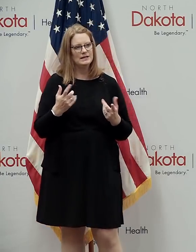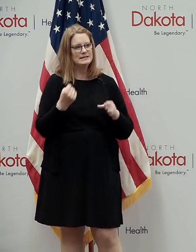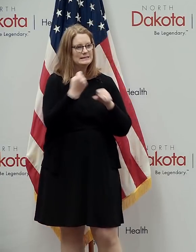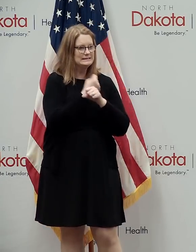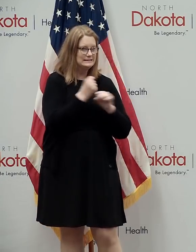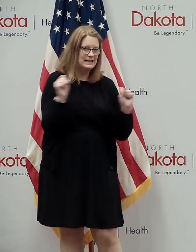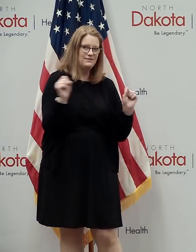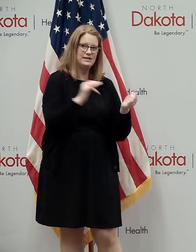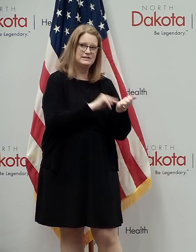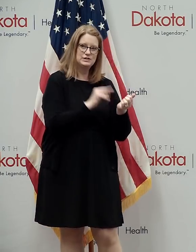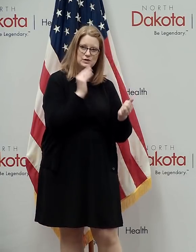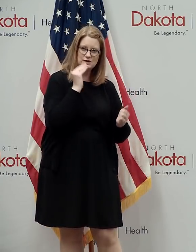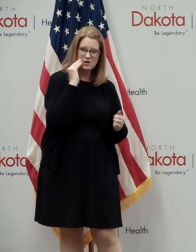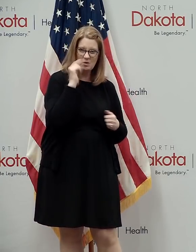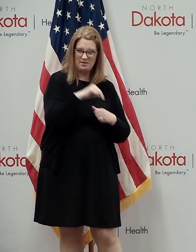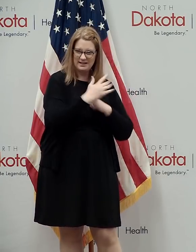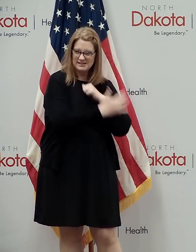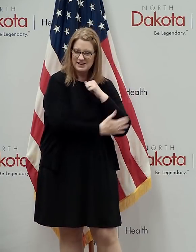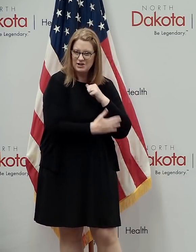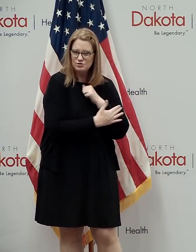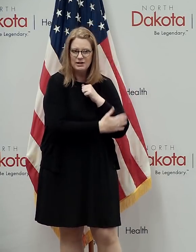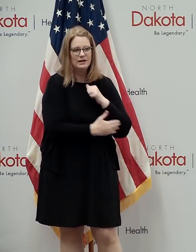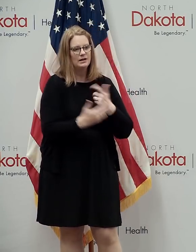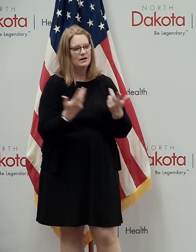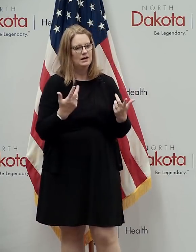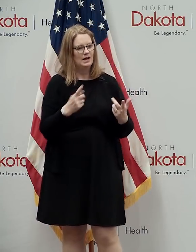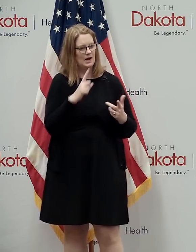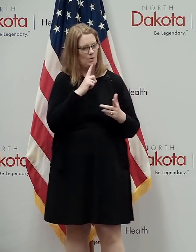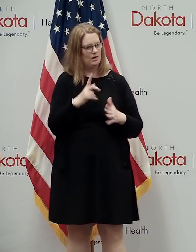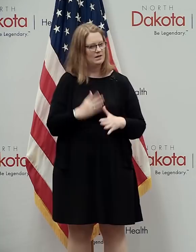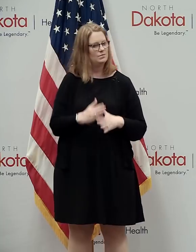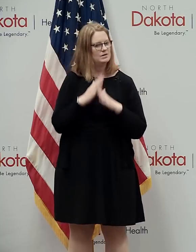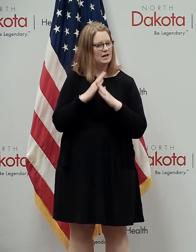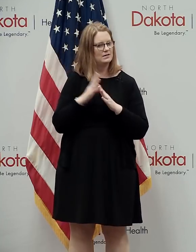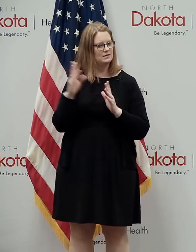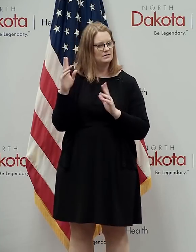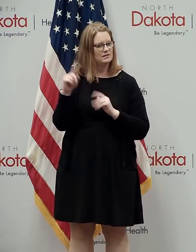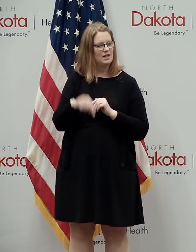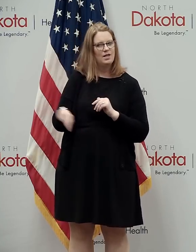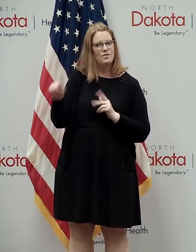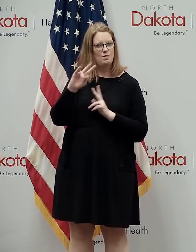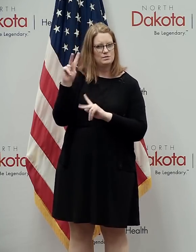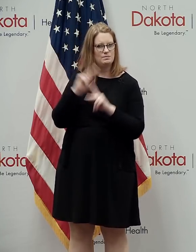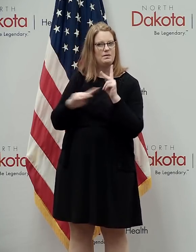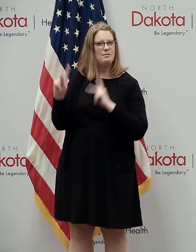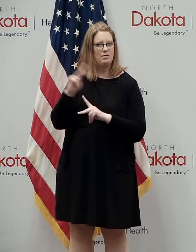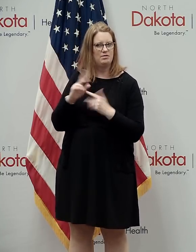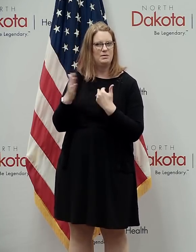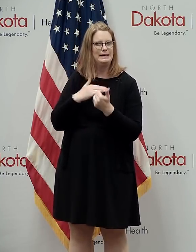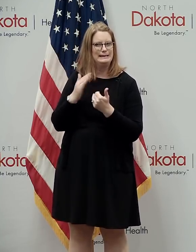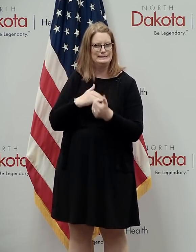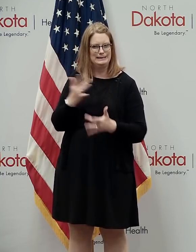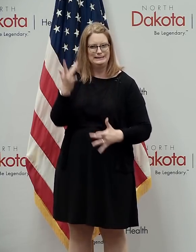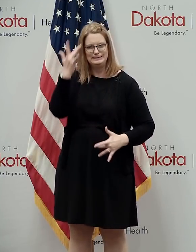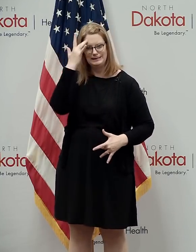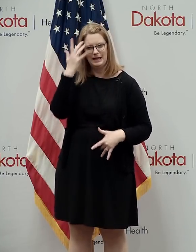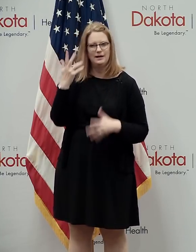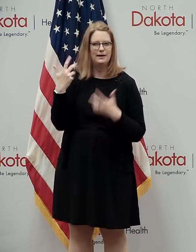long-term care facilities in the country in terms of the virus and protecting those that are most vulnerable. And in closing with a quote,